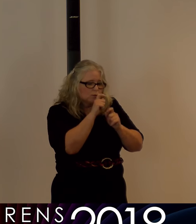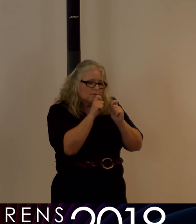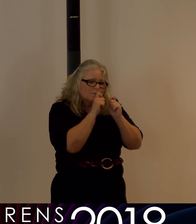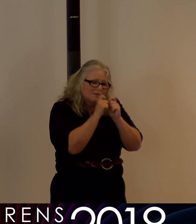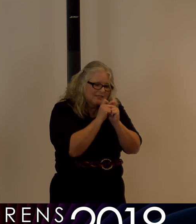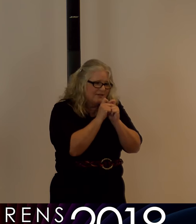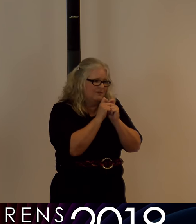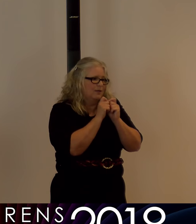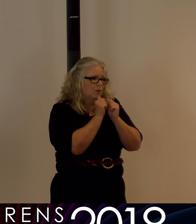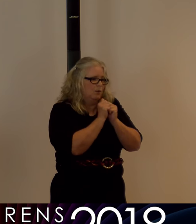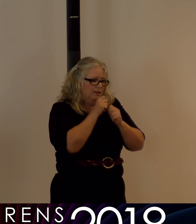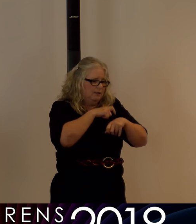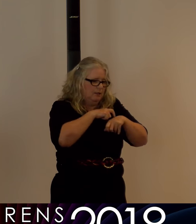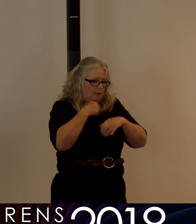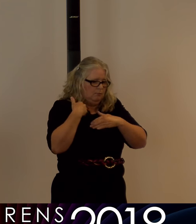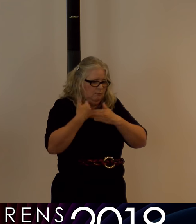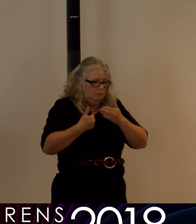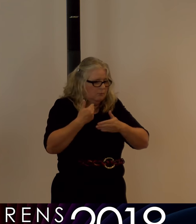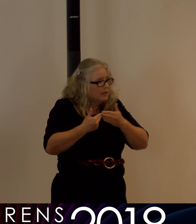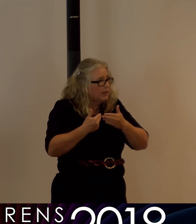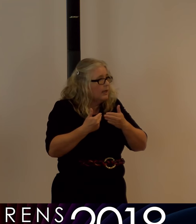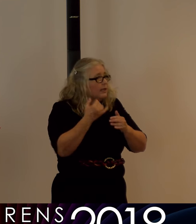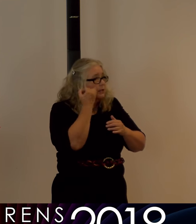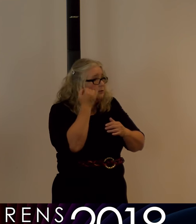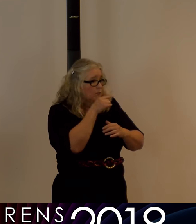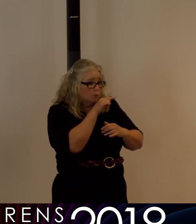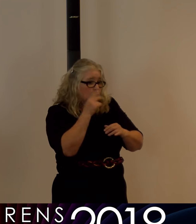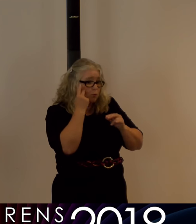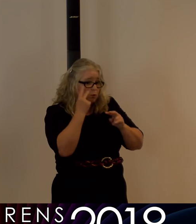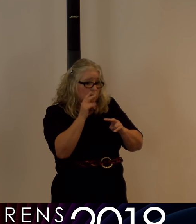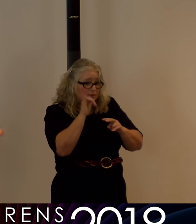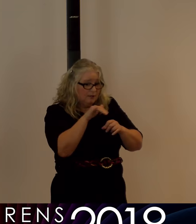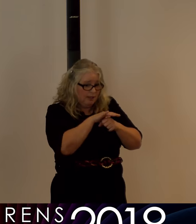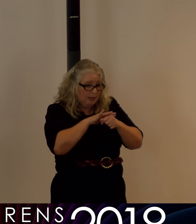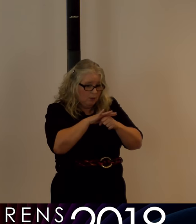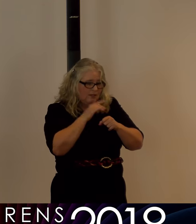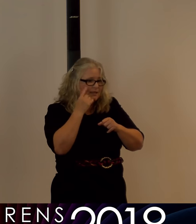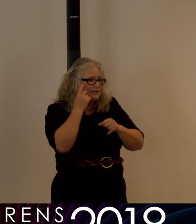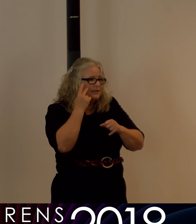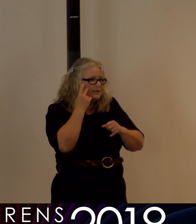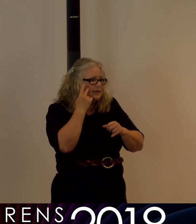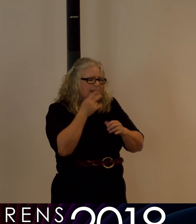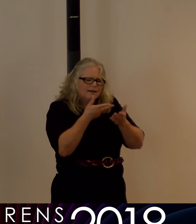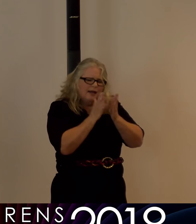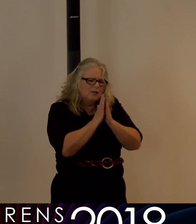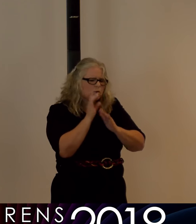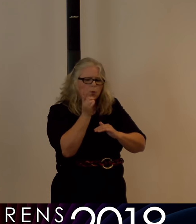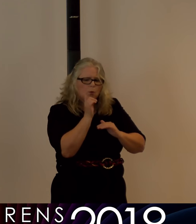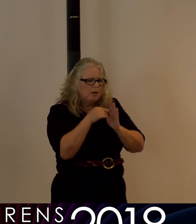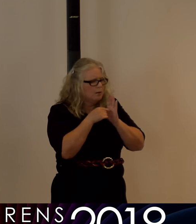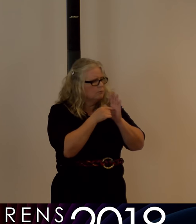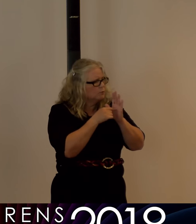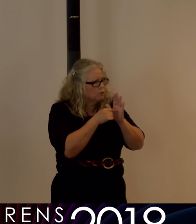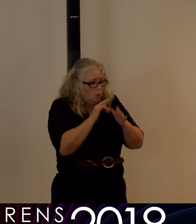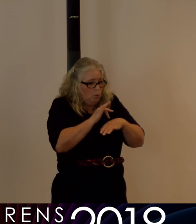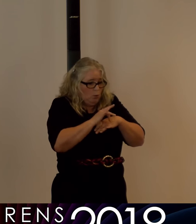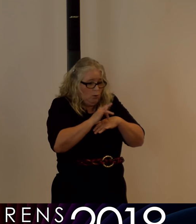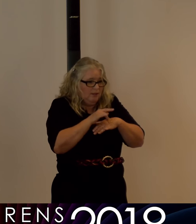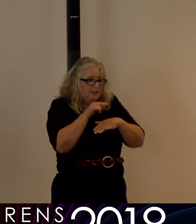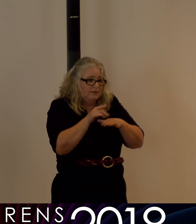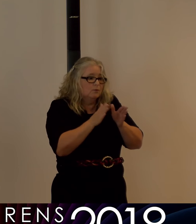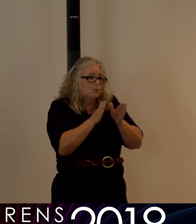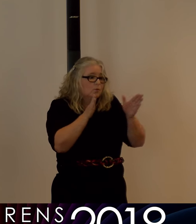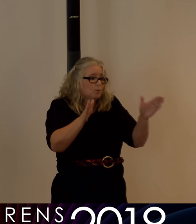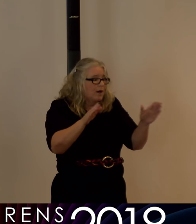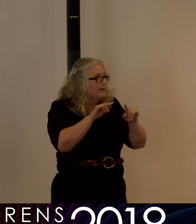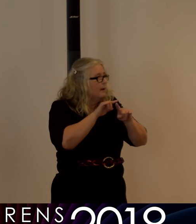If you look at the embryo and ask, where is it expressed very early? It's quite widespread. But then as the embryo develops, the cells